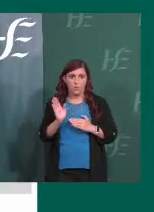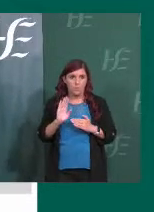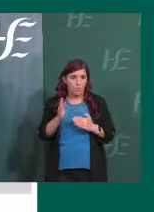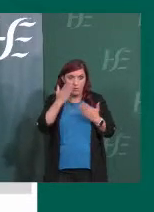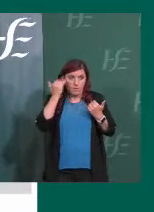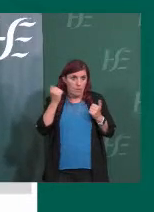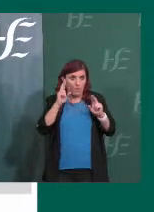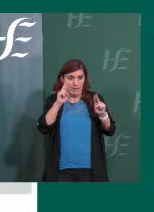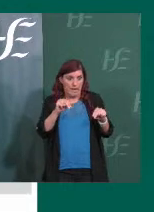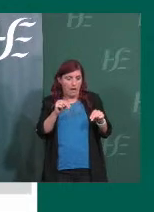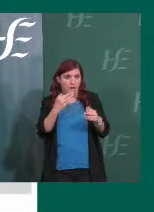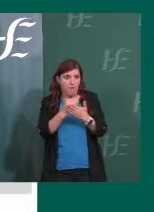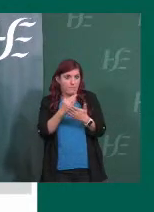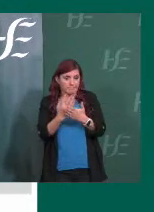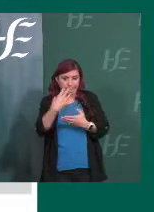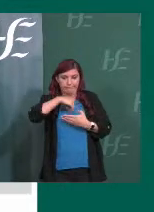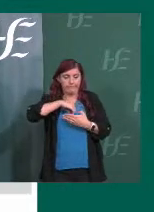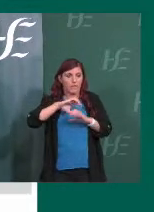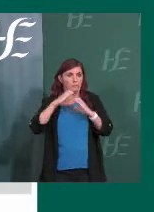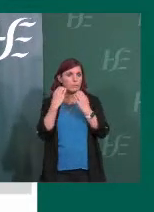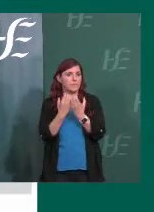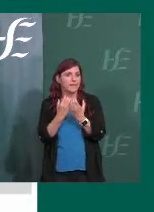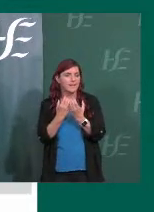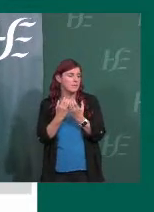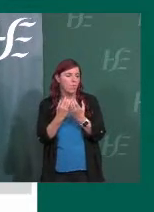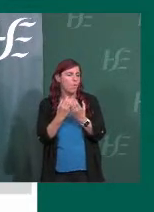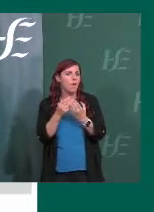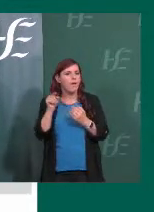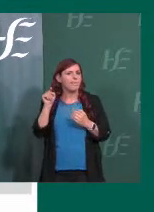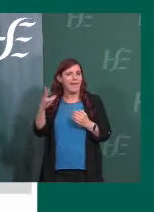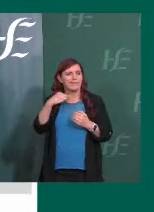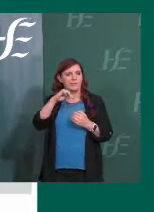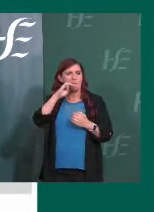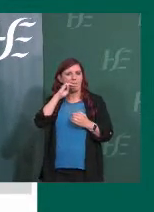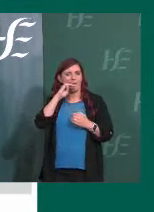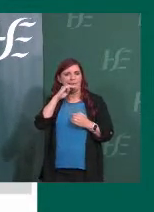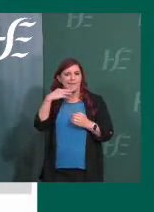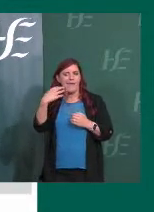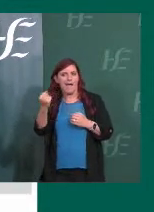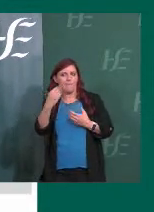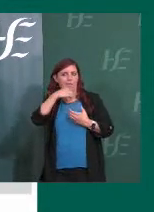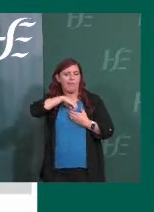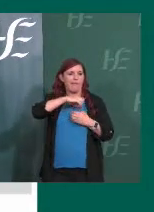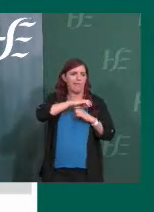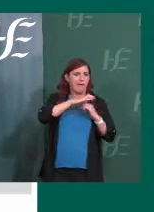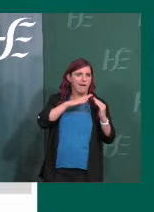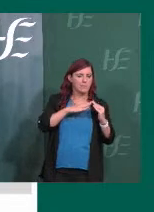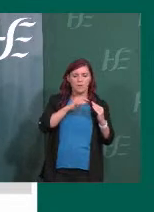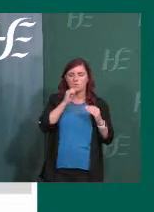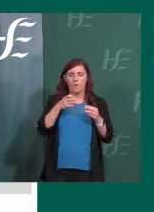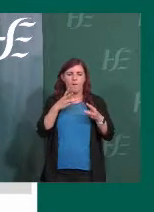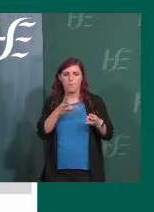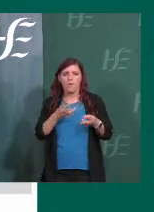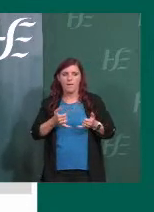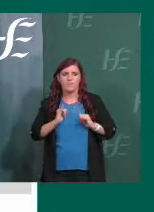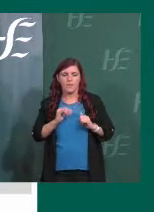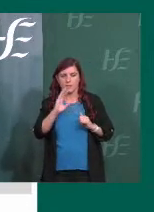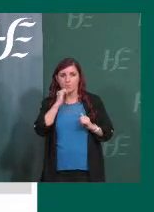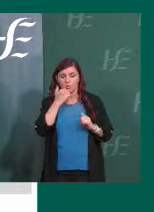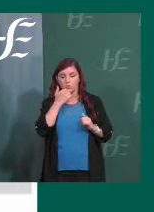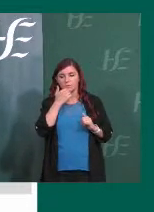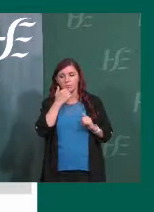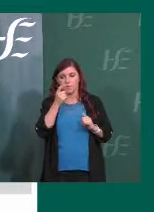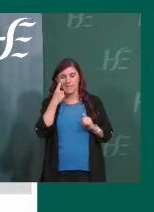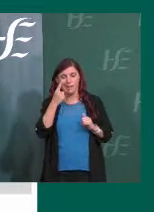acquired in the community, because you don't have there isn't a definition that we can apply in the way that we apply to patients. But again, we're